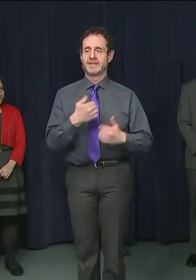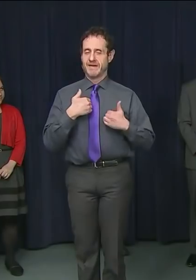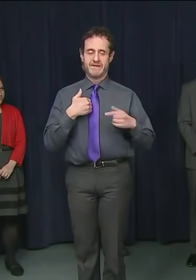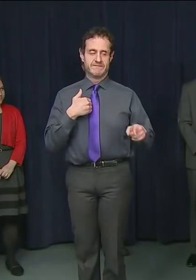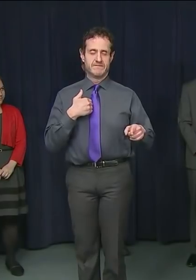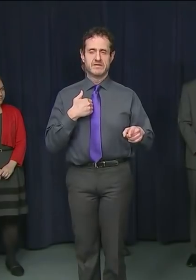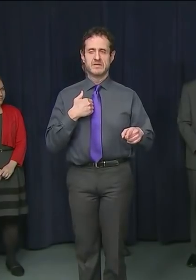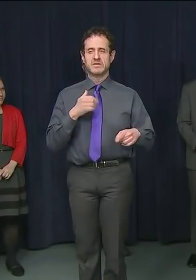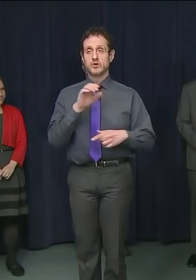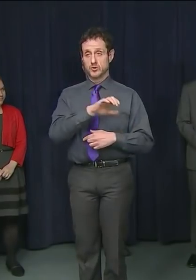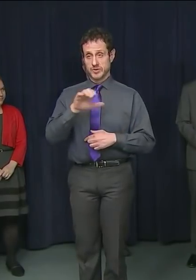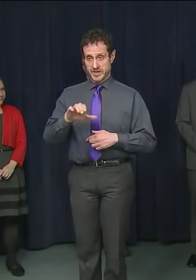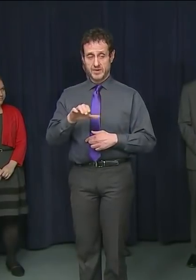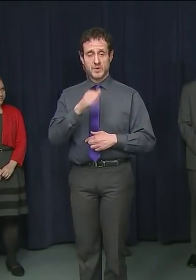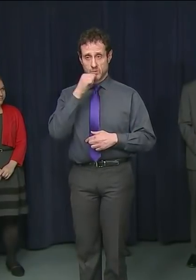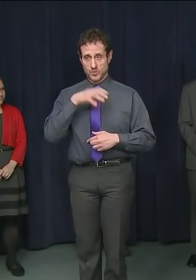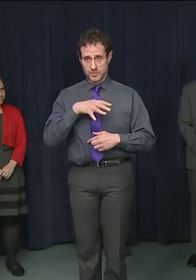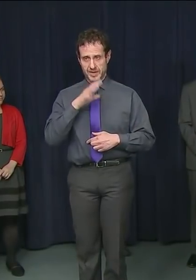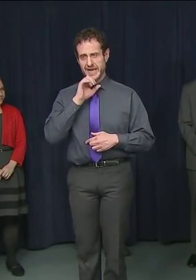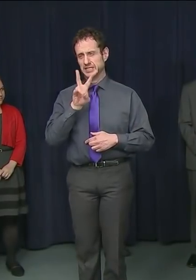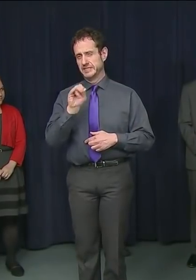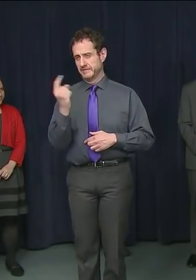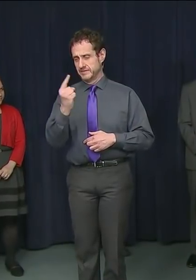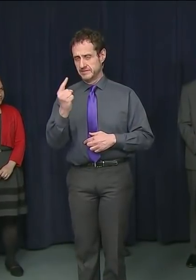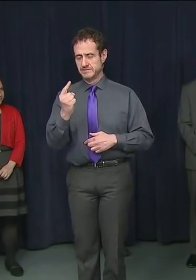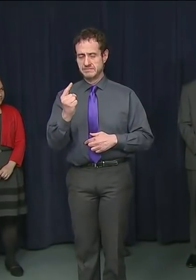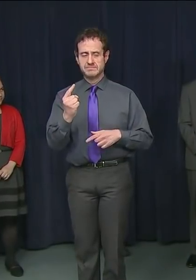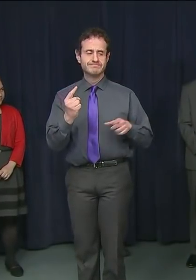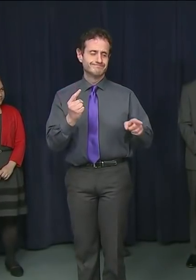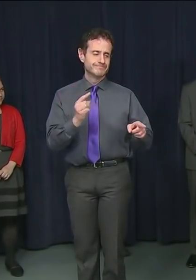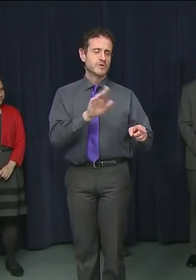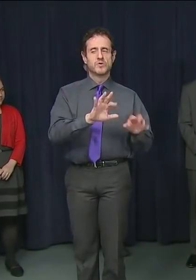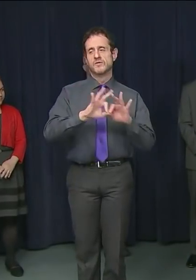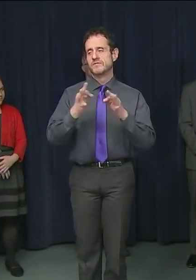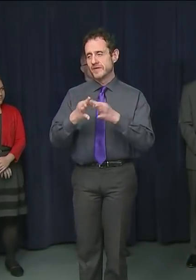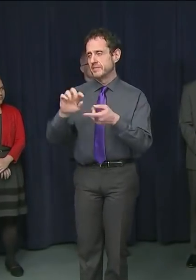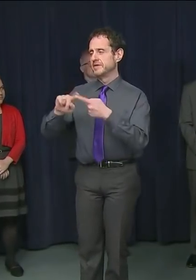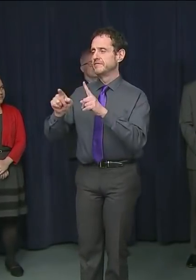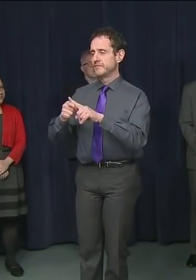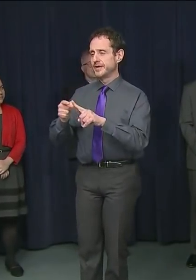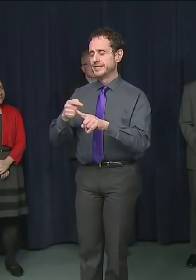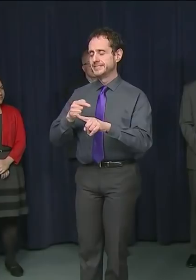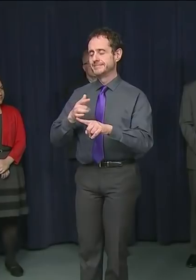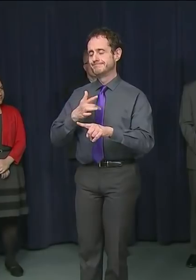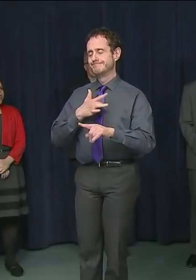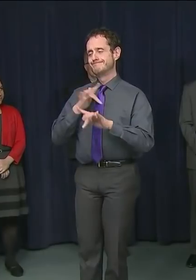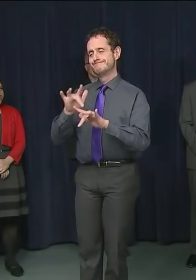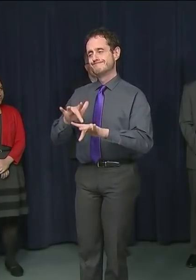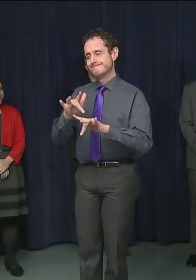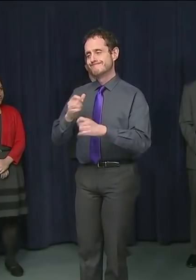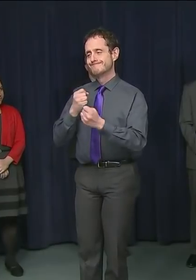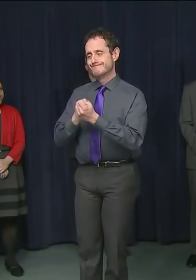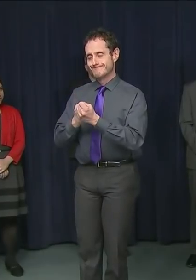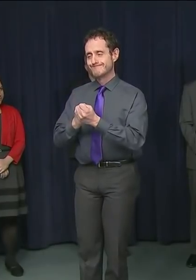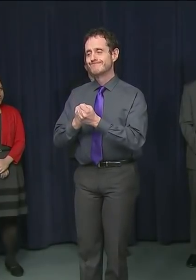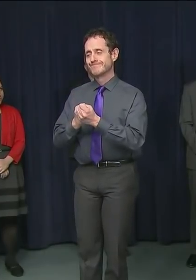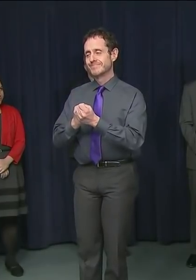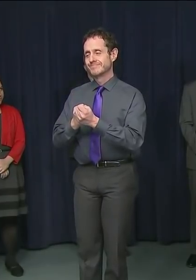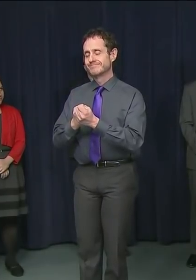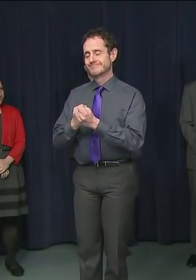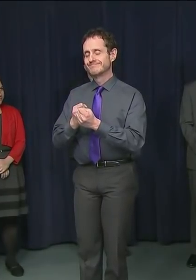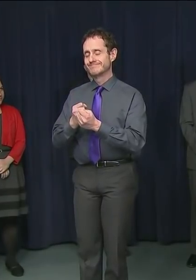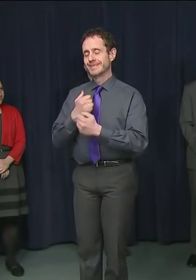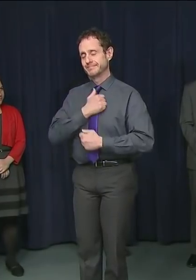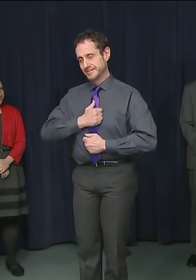her 70s. My thoughts today are with her family and her friends. May her memory be for a blessing.